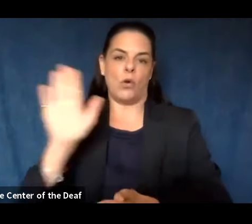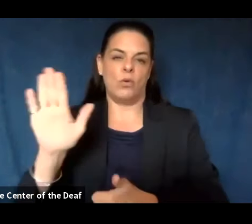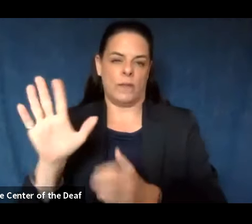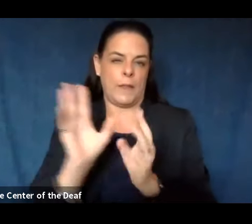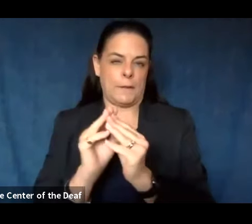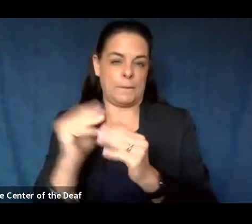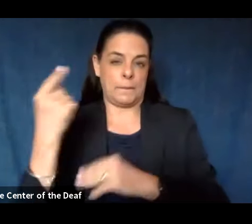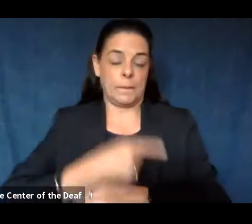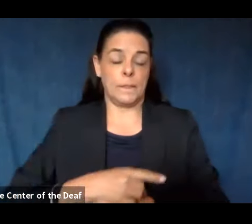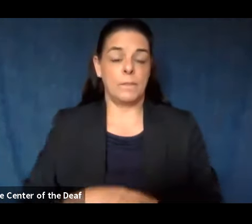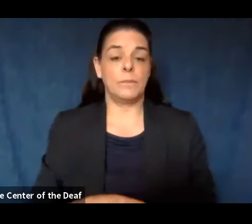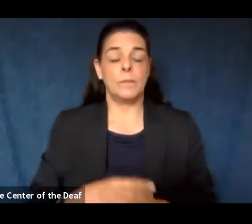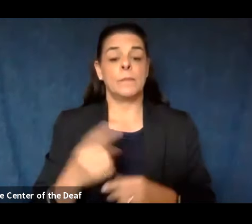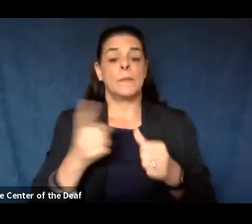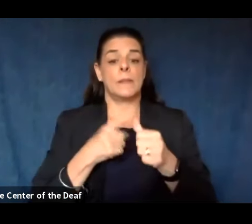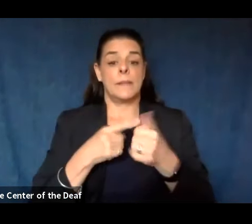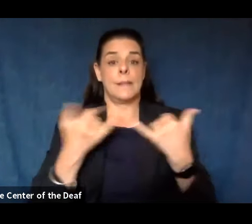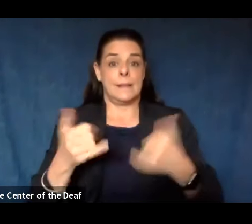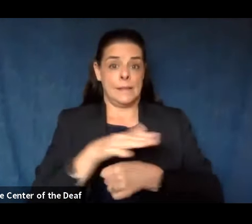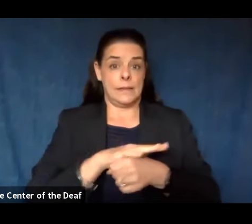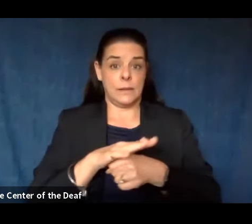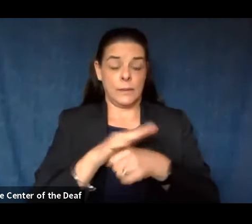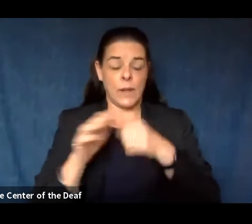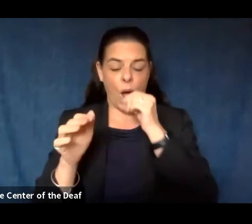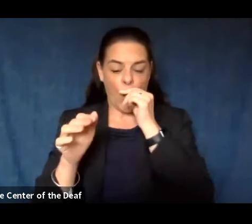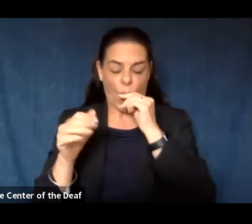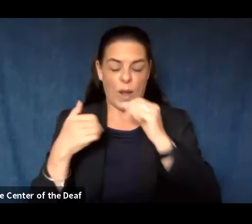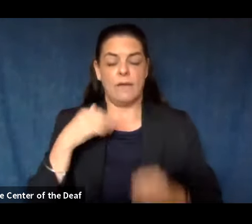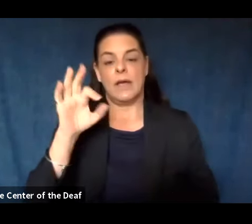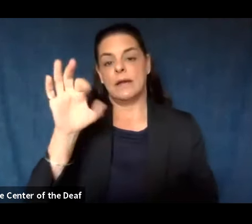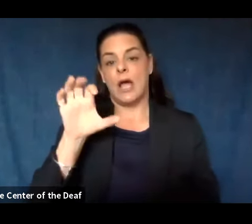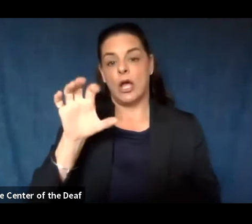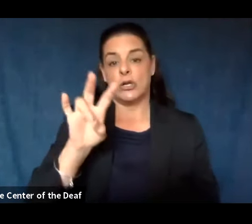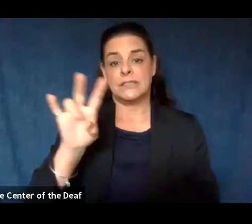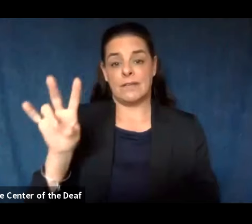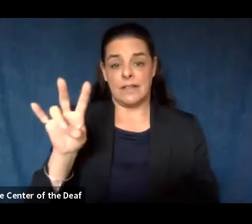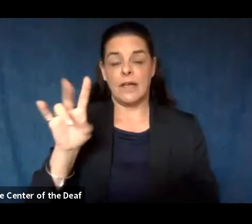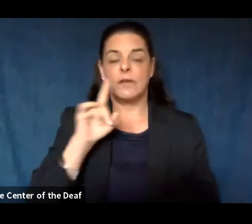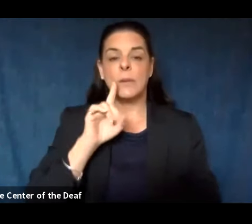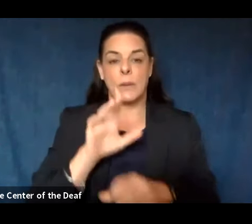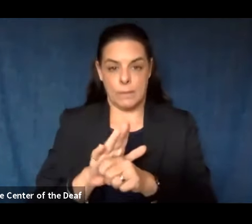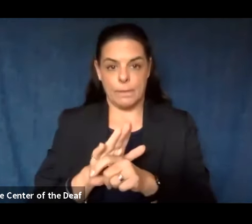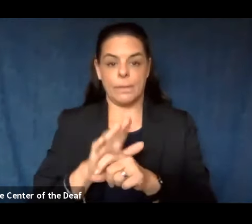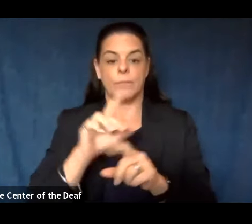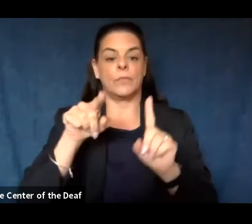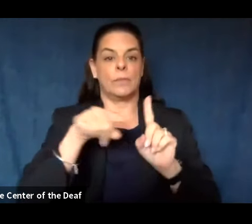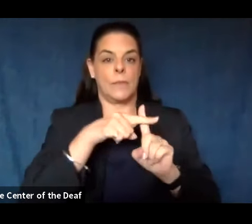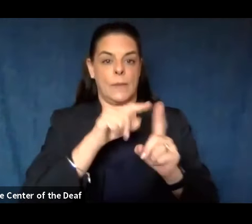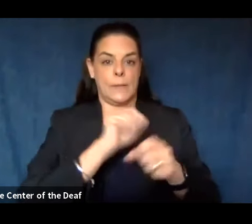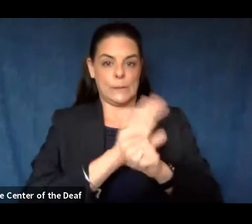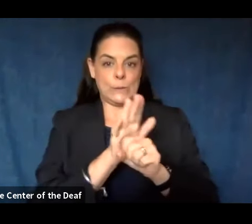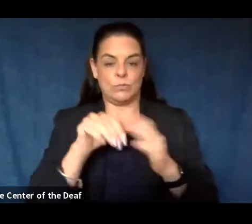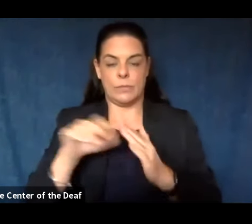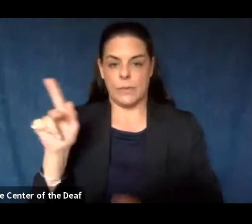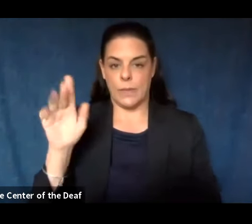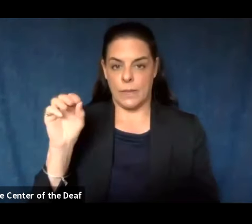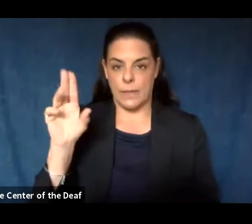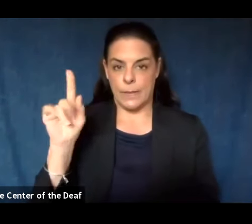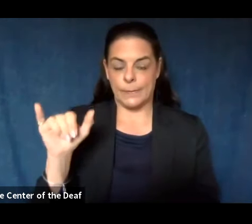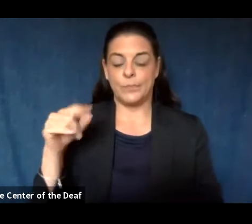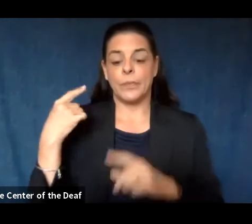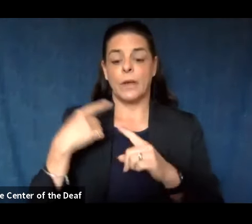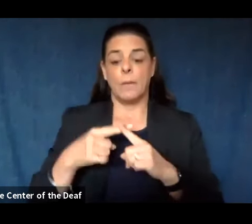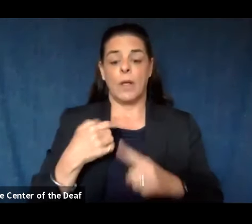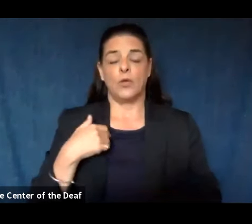local situation. We have 977 confirmed cases of COVID-19 in Knox County. Additionally, we